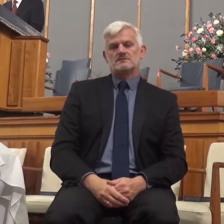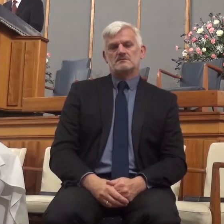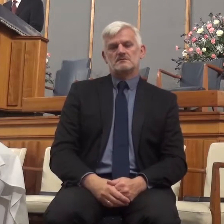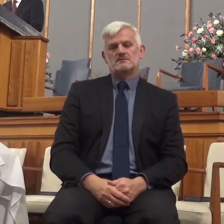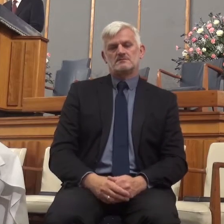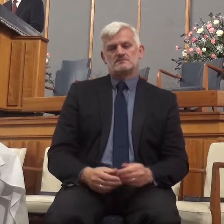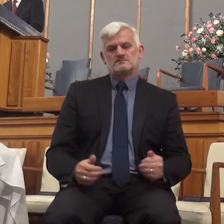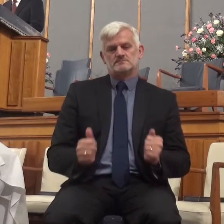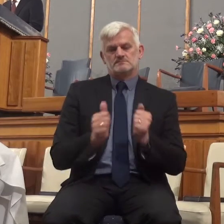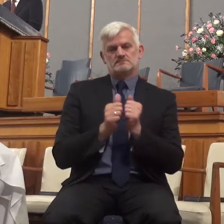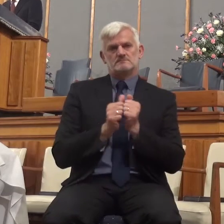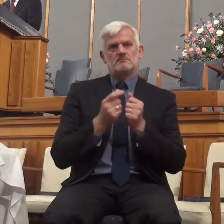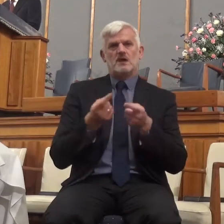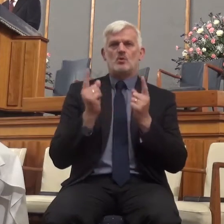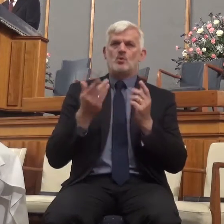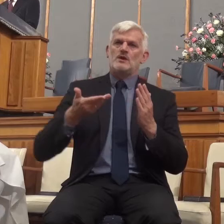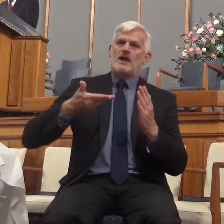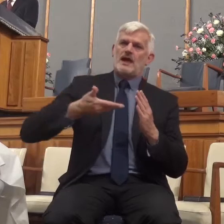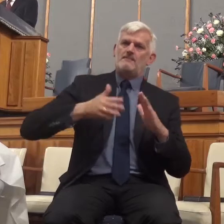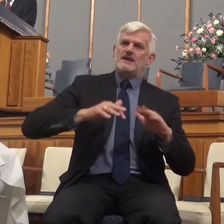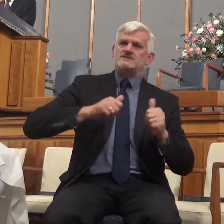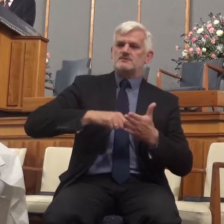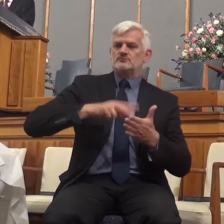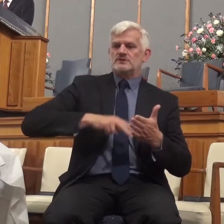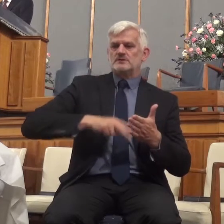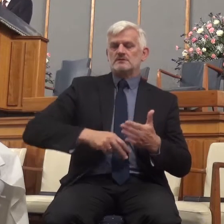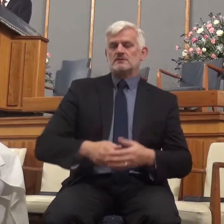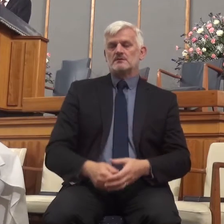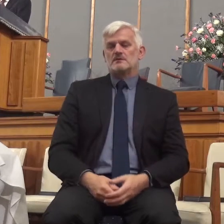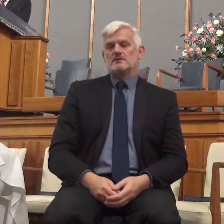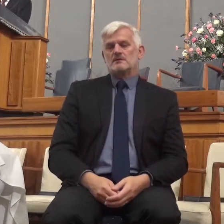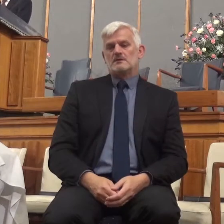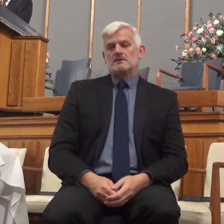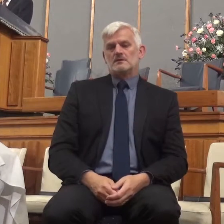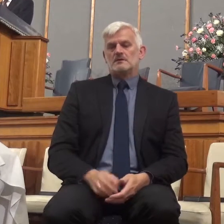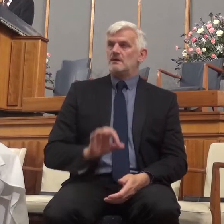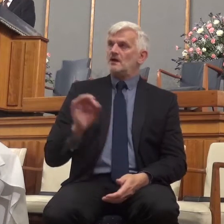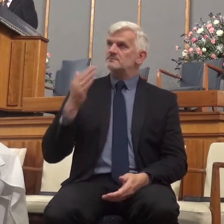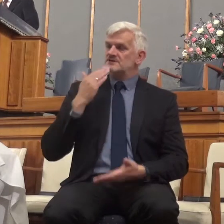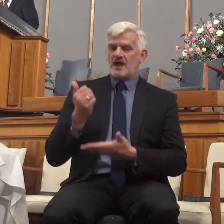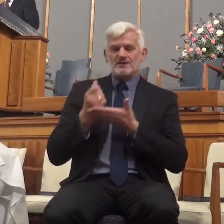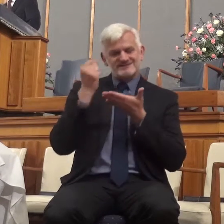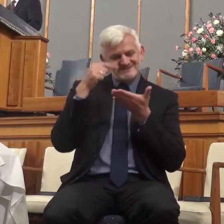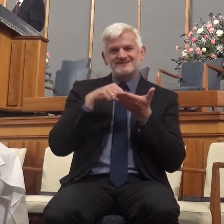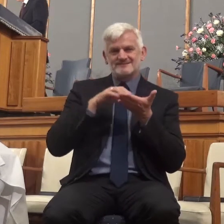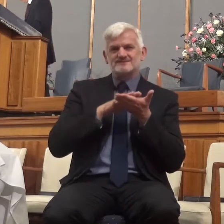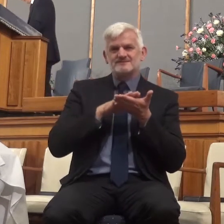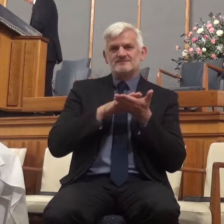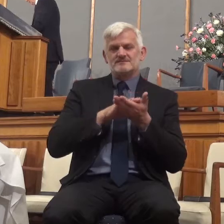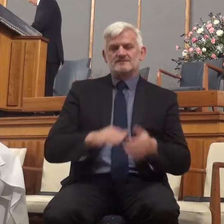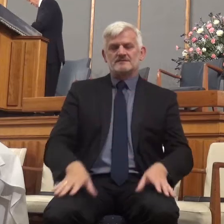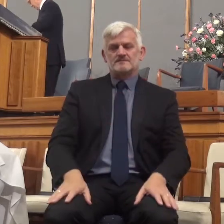May God add his blessing to that further reading from his word. Grant us all understanding.